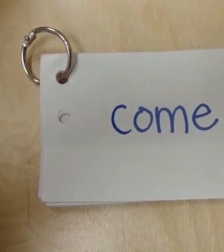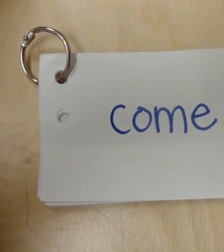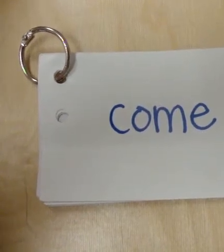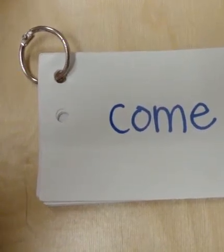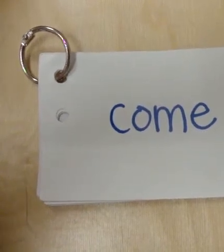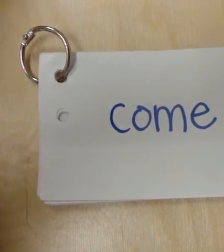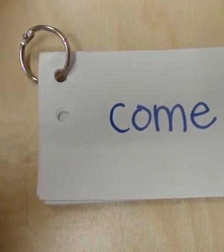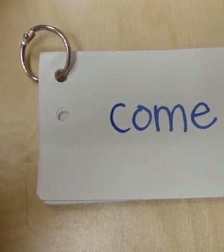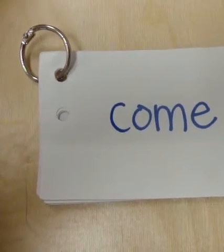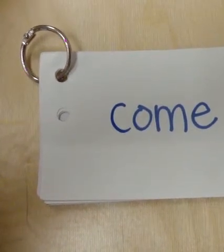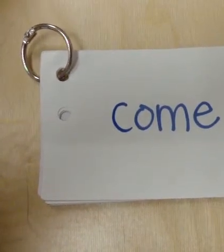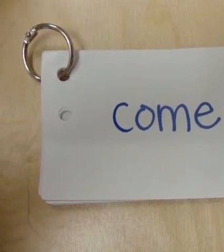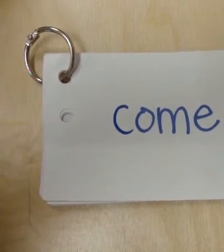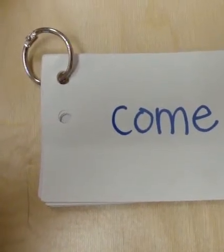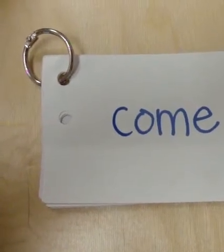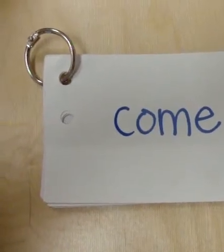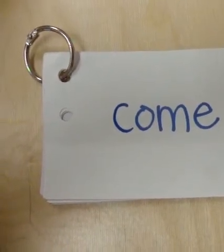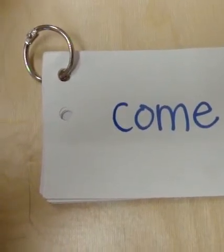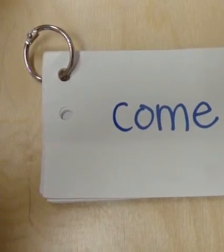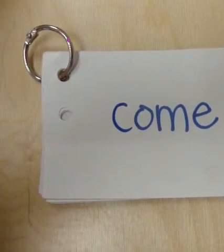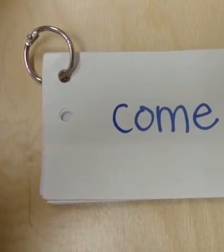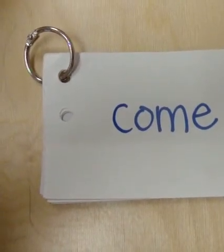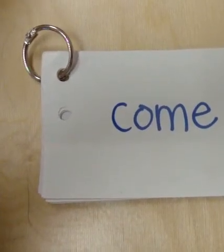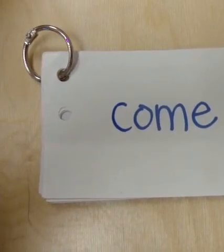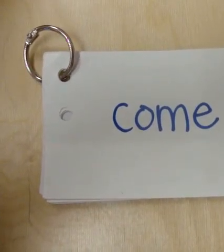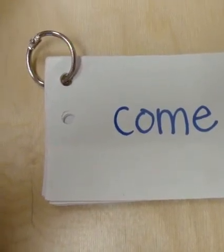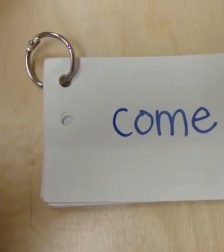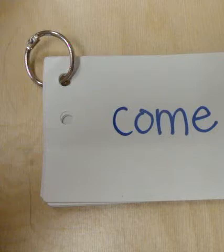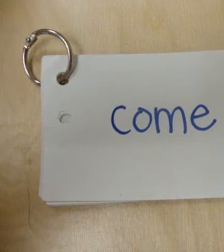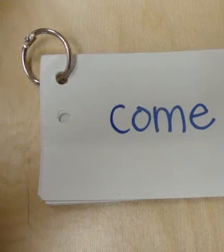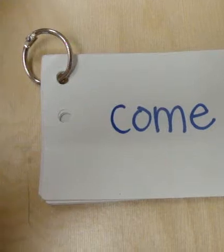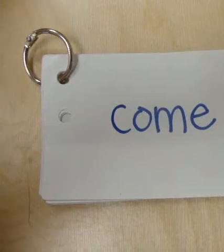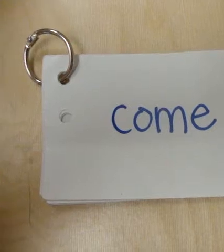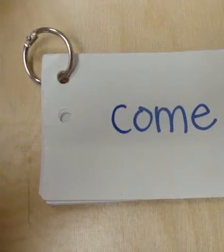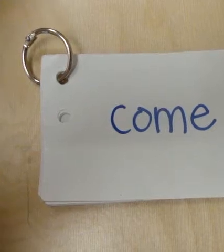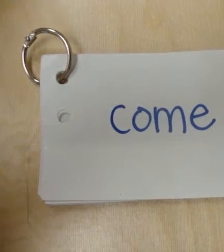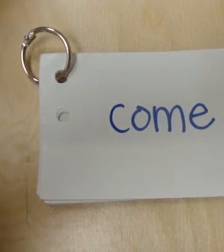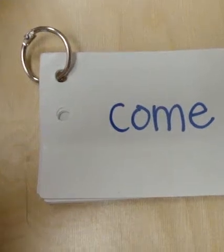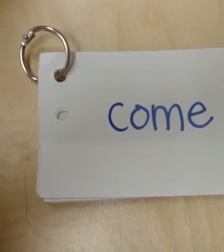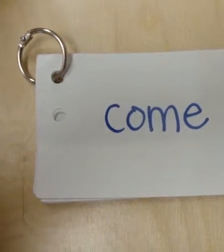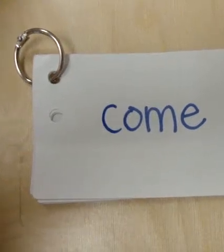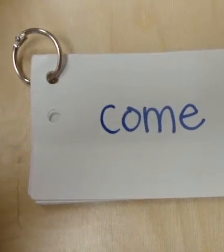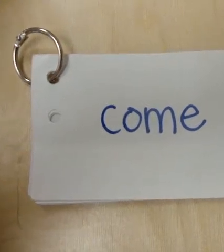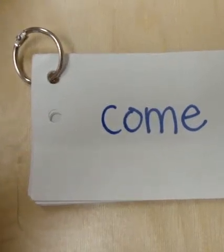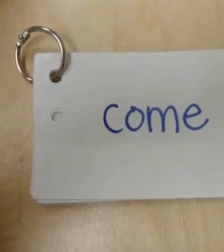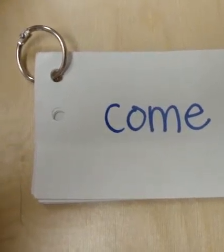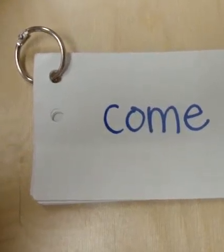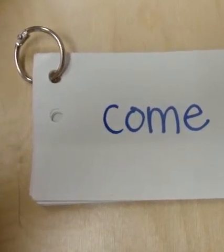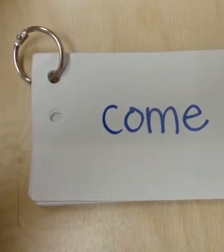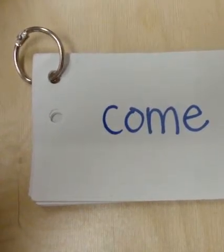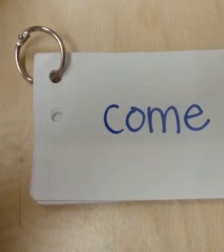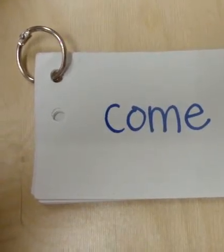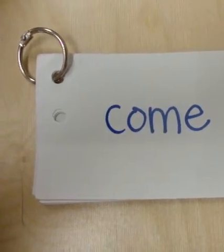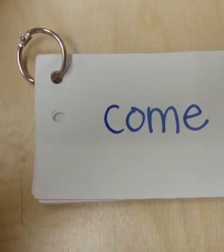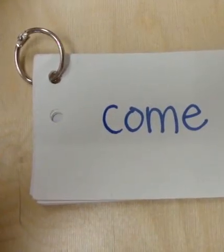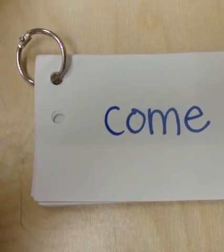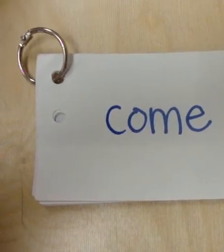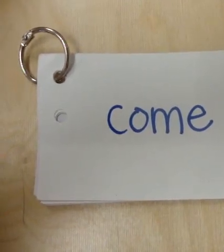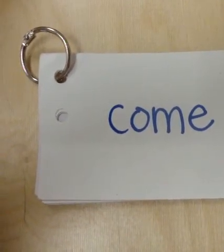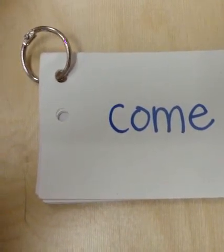that they stay together. Then they would practice the words daily and the teacher could check in with them, a partner could practice with them, or they could also take them